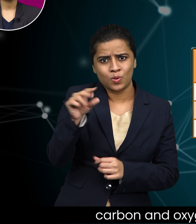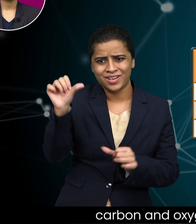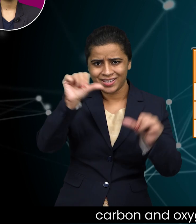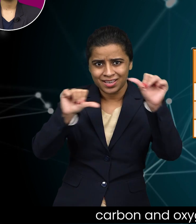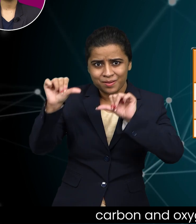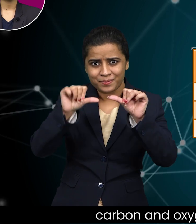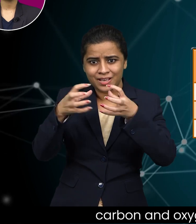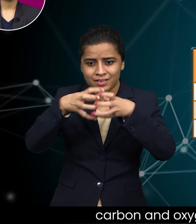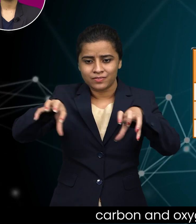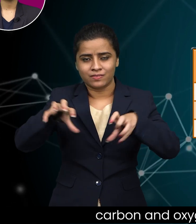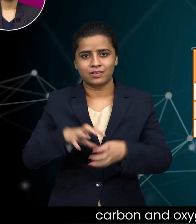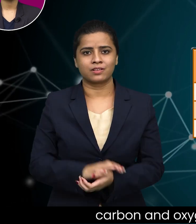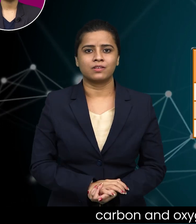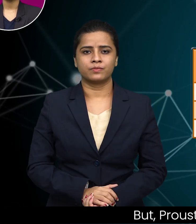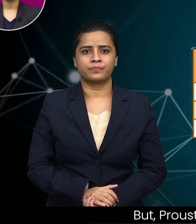samples.